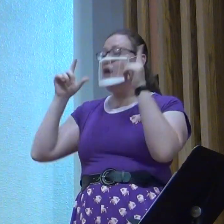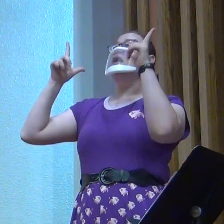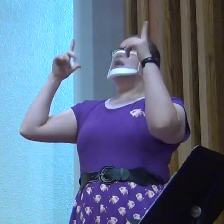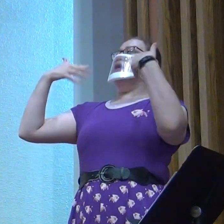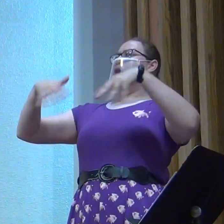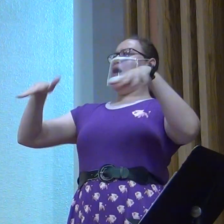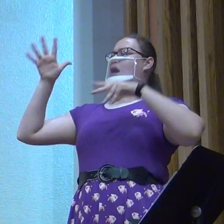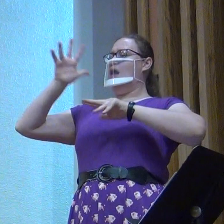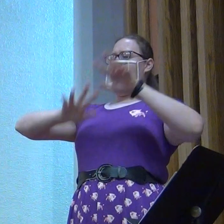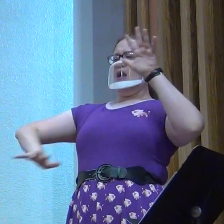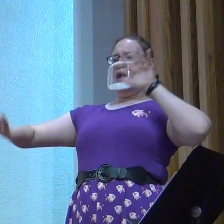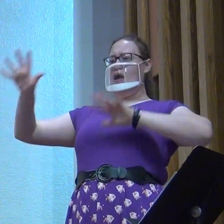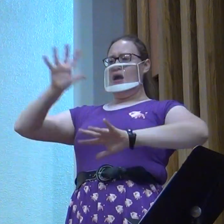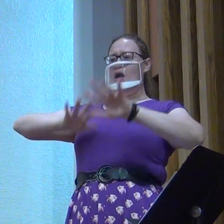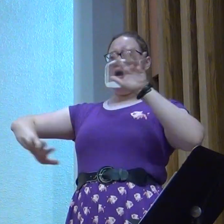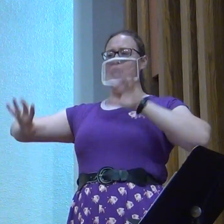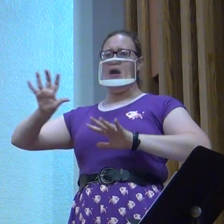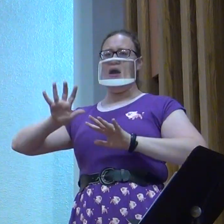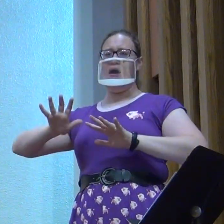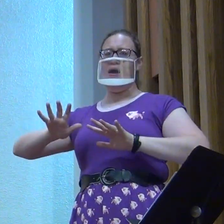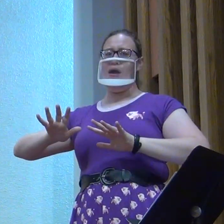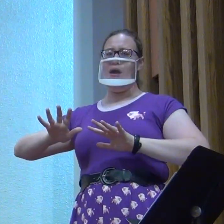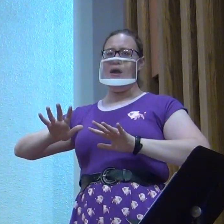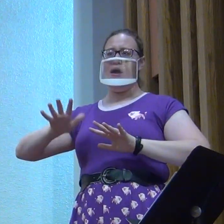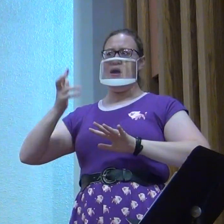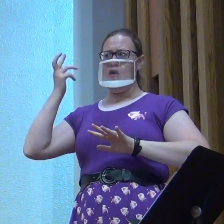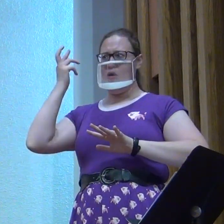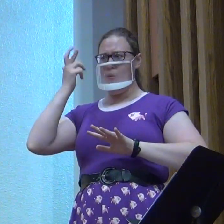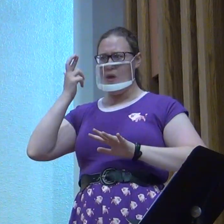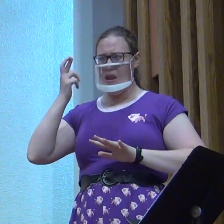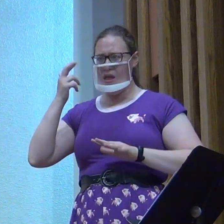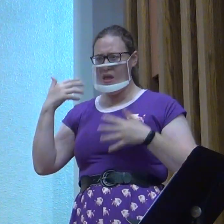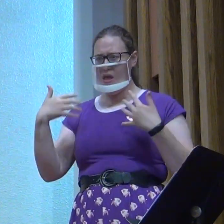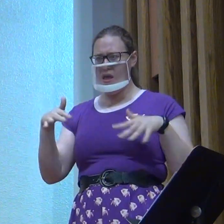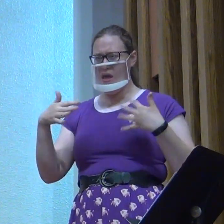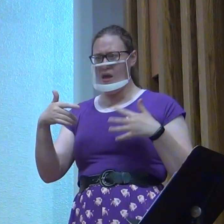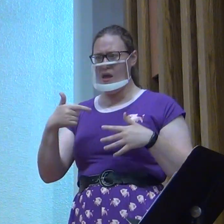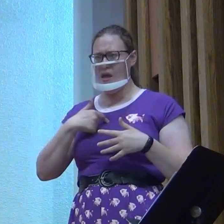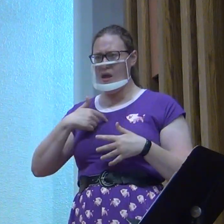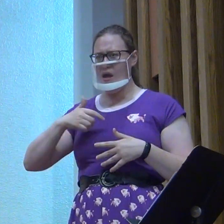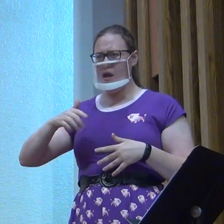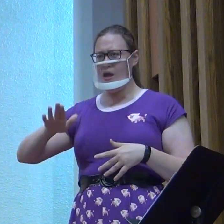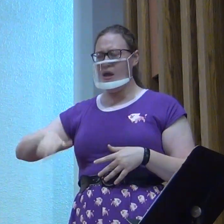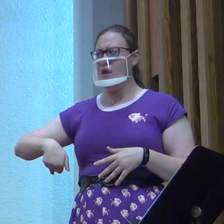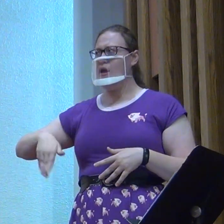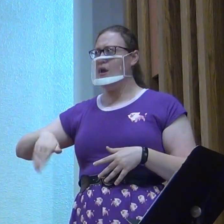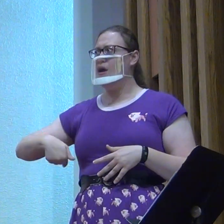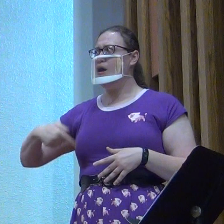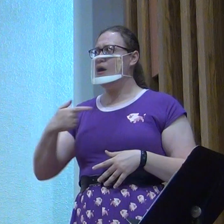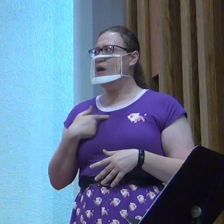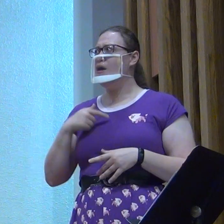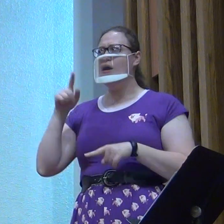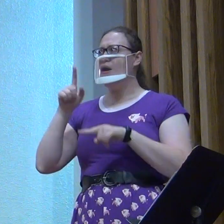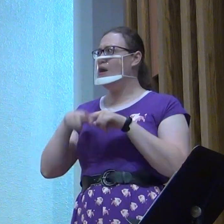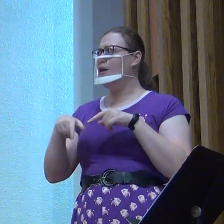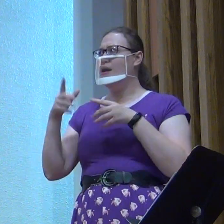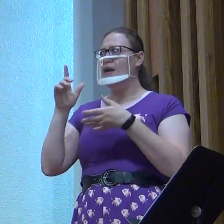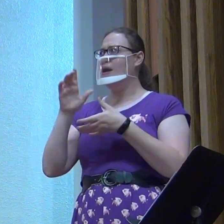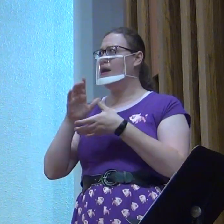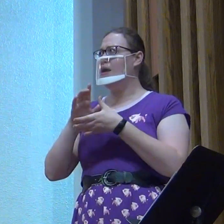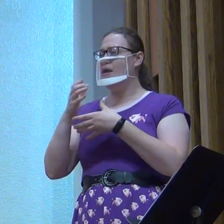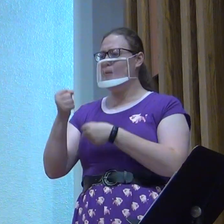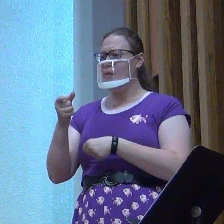out and have the tragic realization it's too late. Now, verse 20 supplies